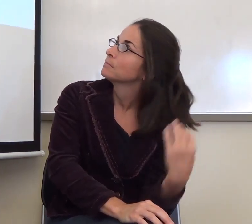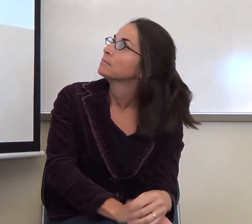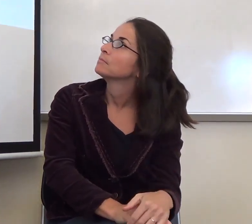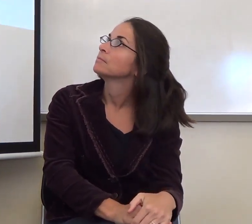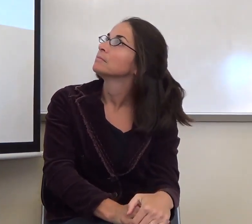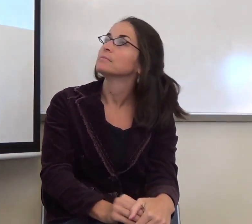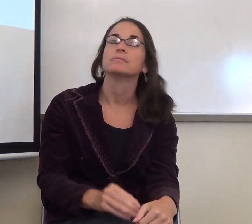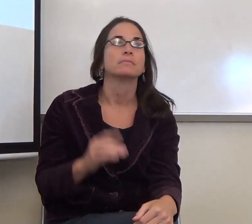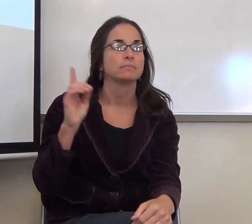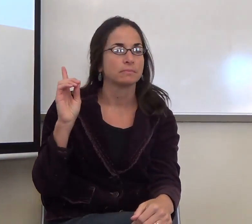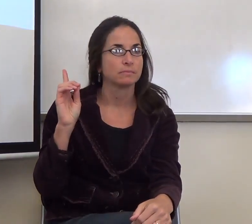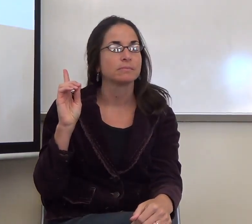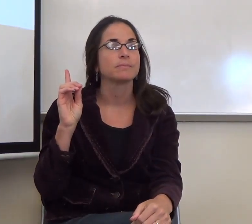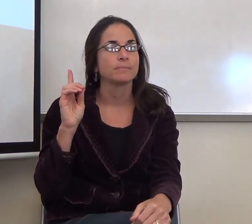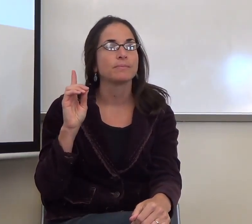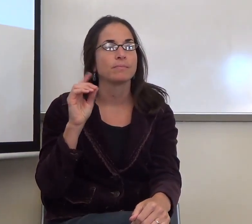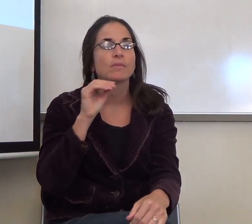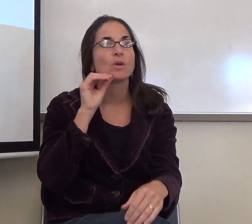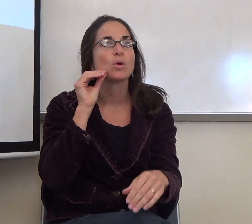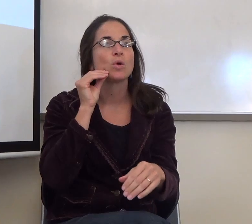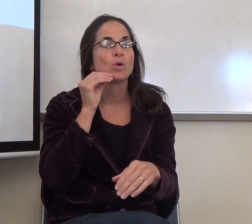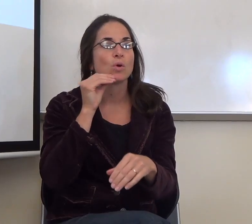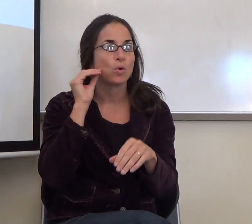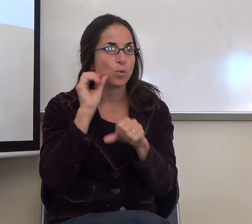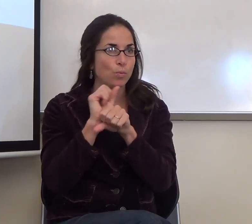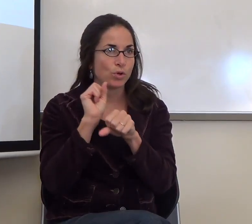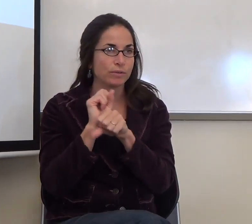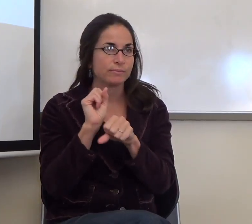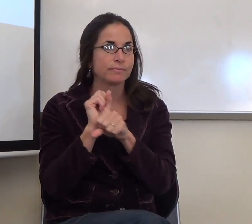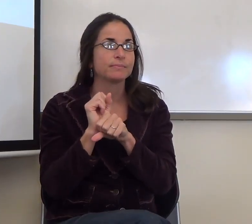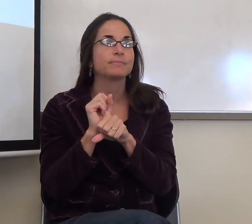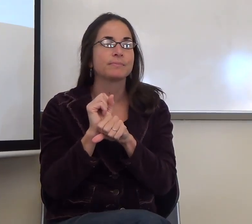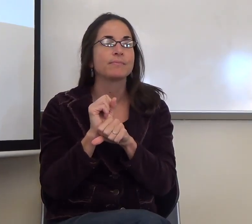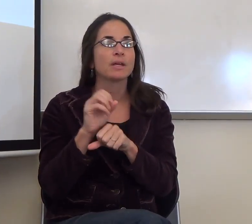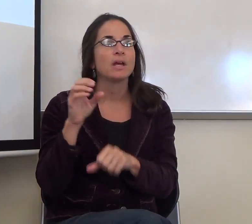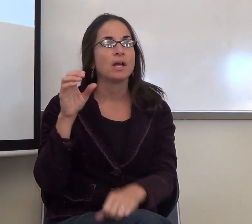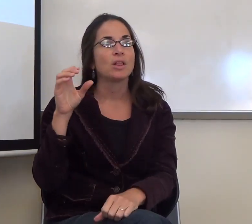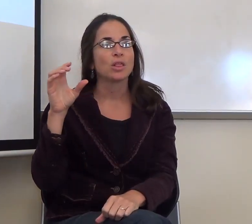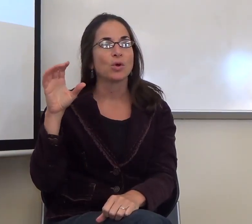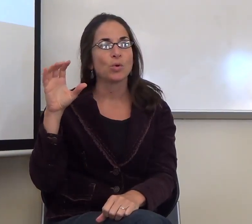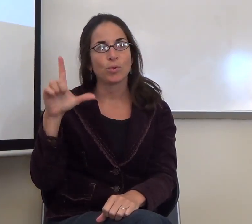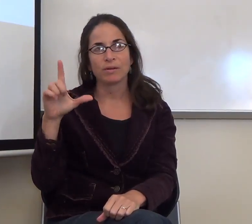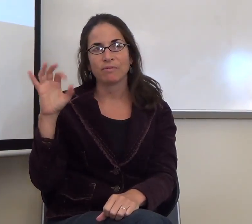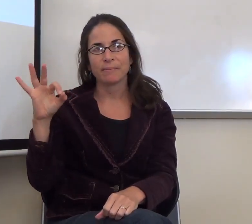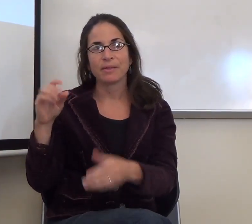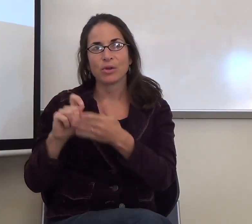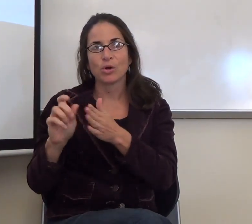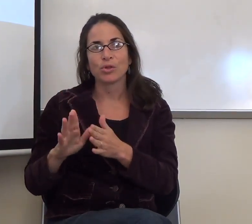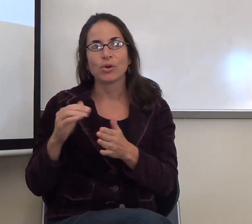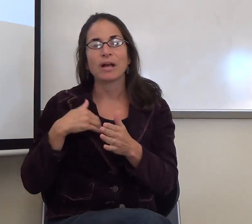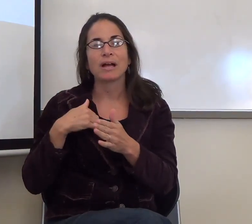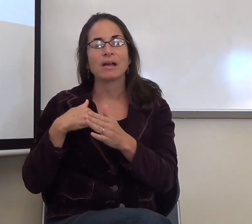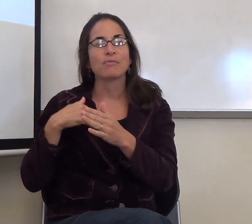work. Remember I said that there's this chapter where she has everything in one chapter and I broke it out into like 6 weeks.